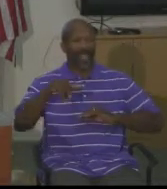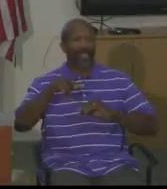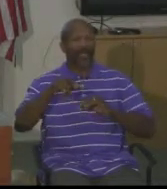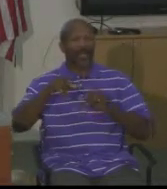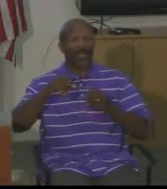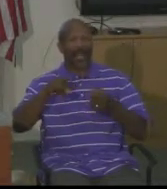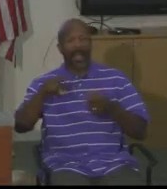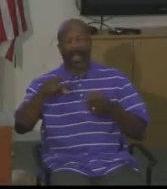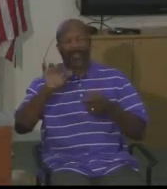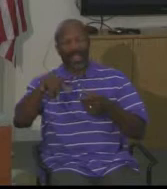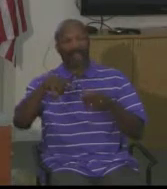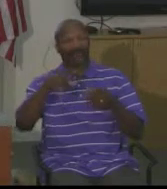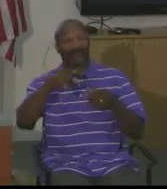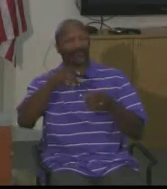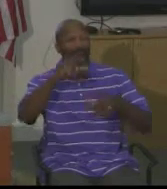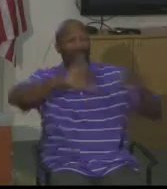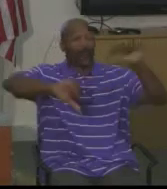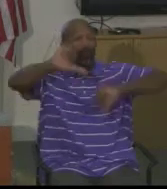know how you say